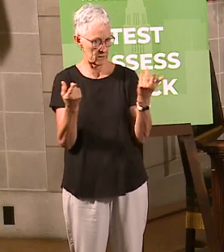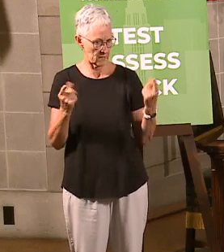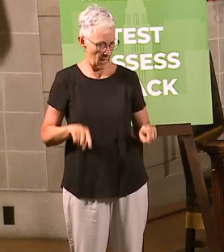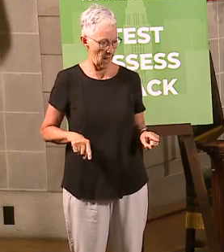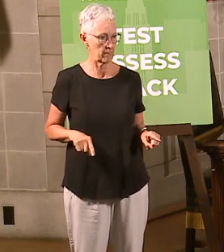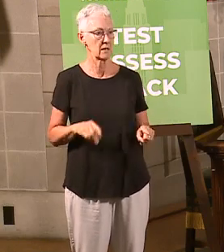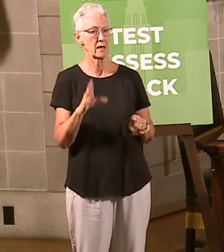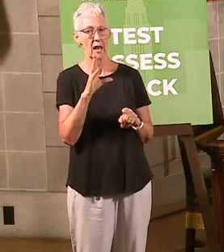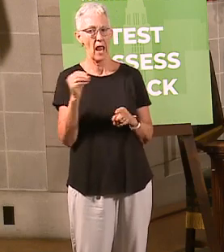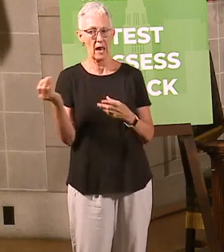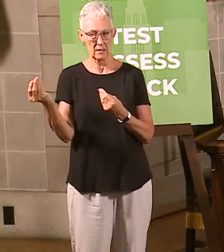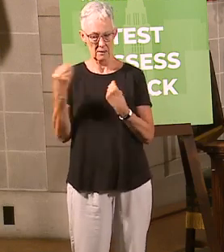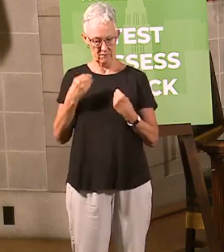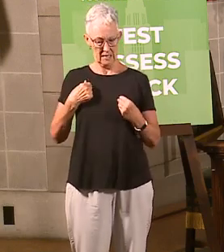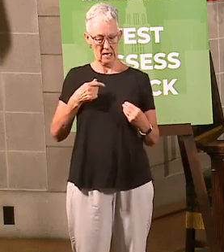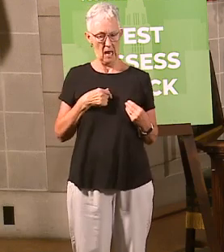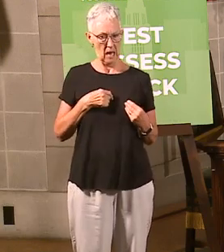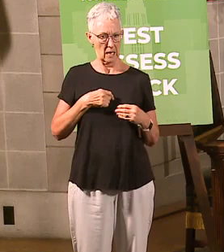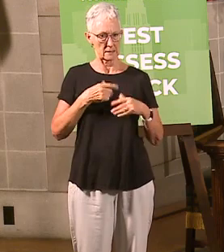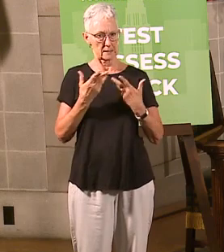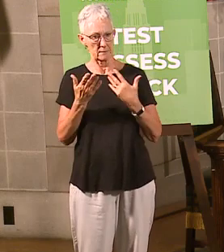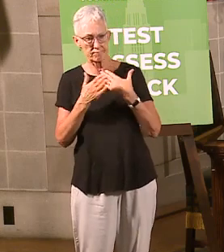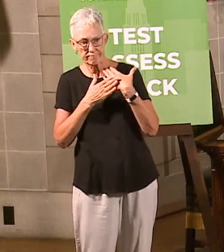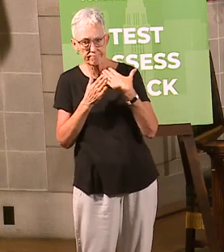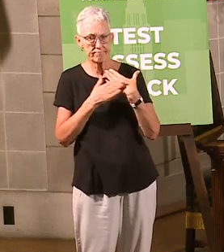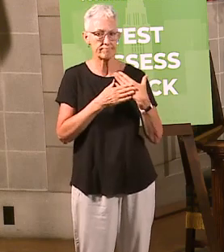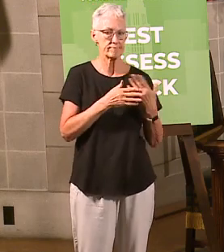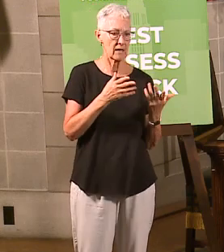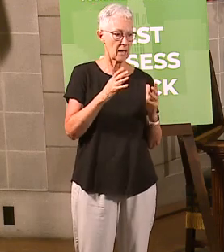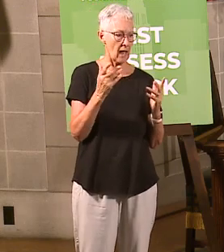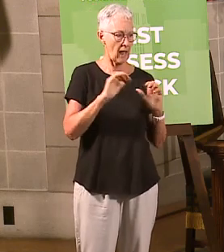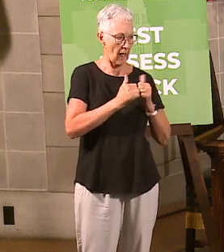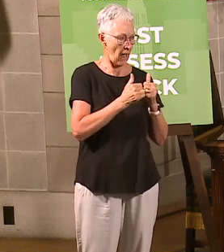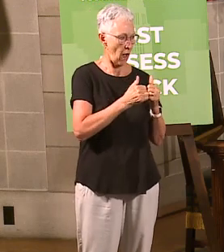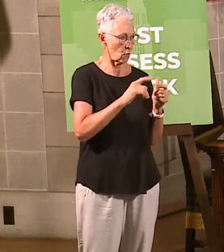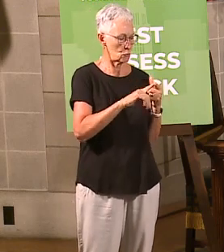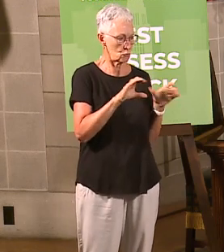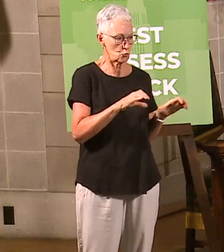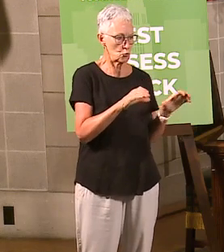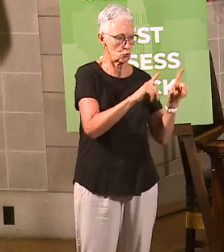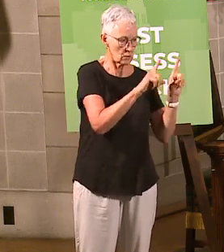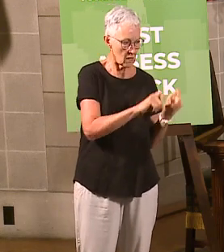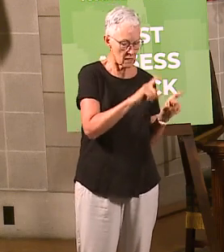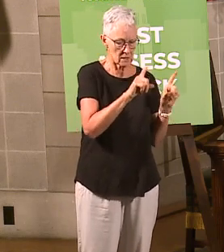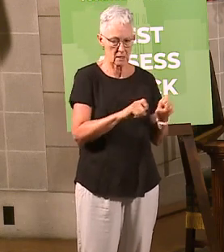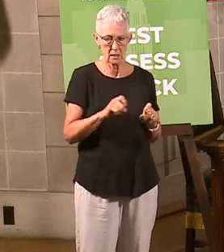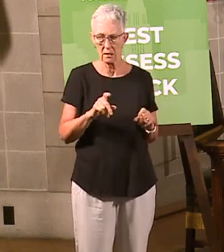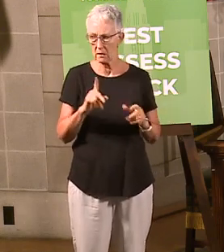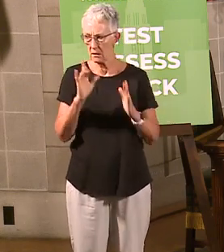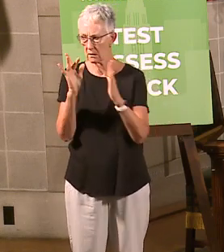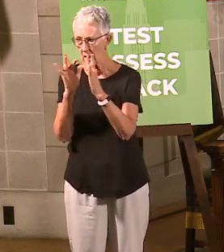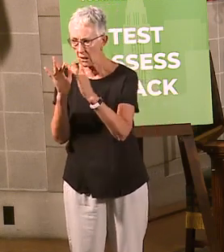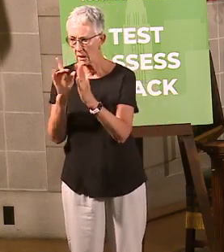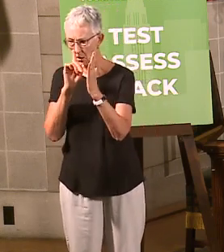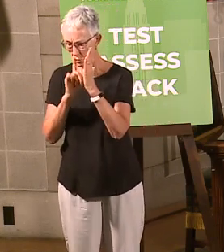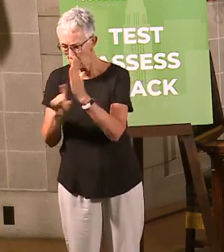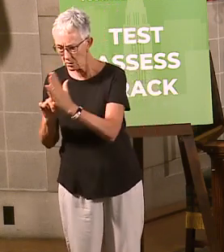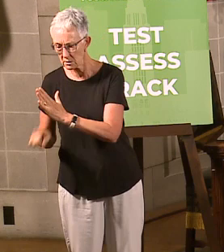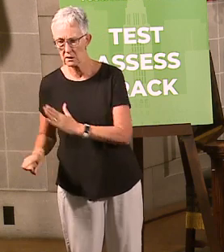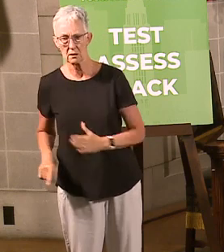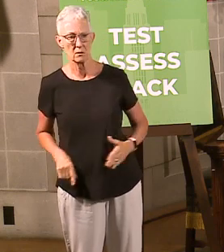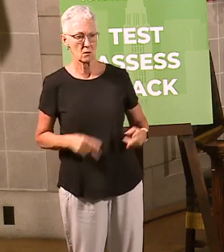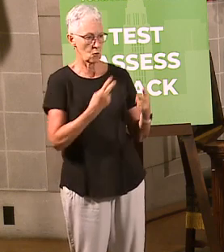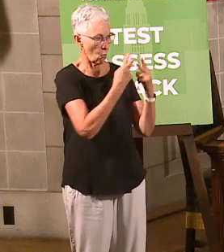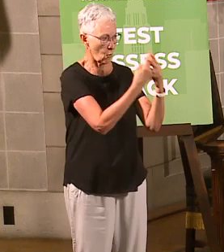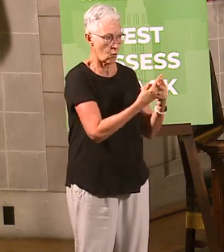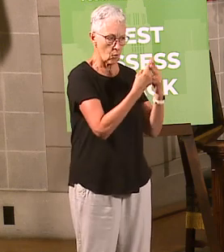DHMs, but all aspects of what we're doing around testing and contact tracing and quarantine, all of these plans